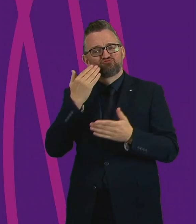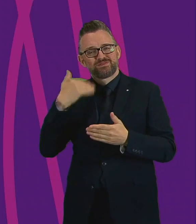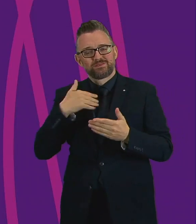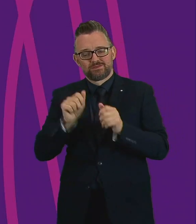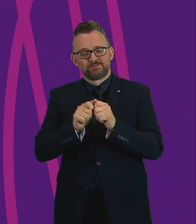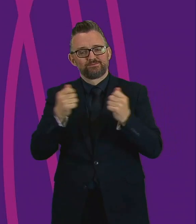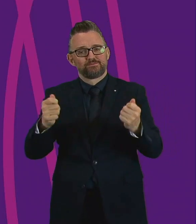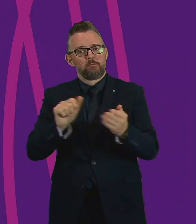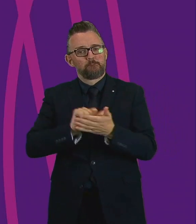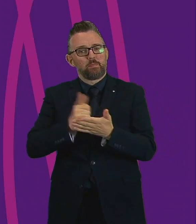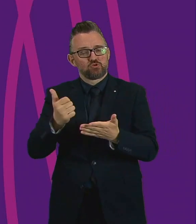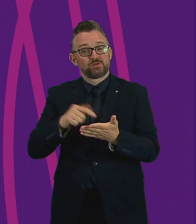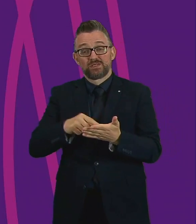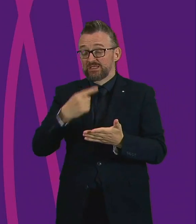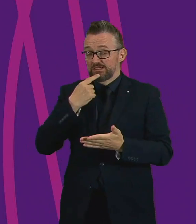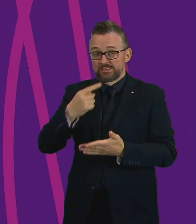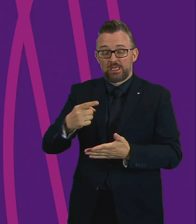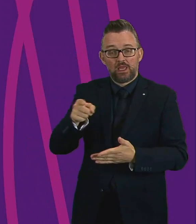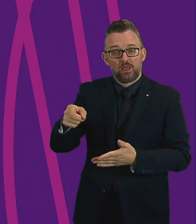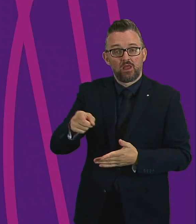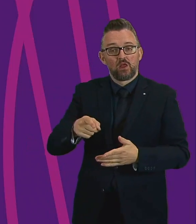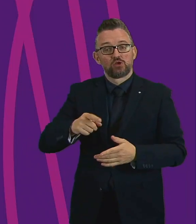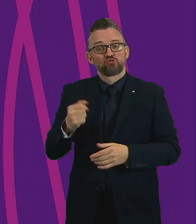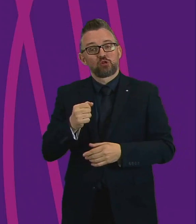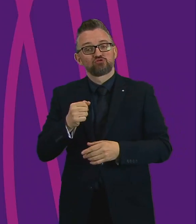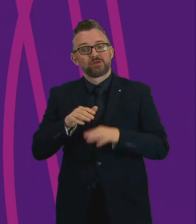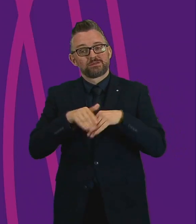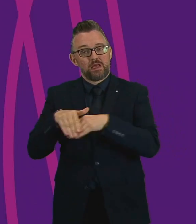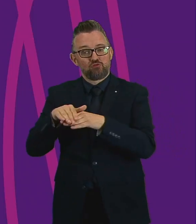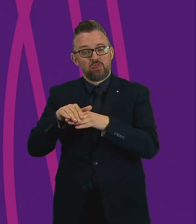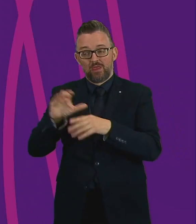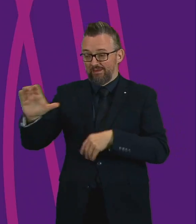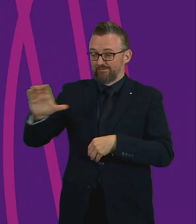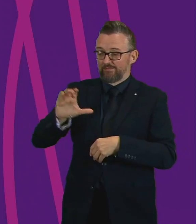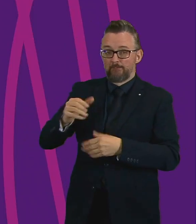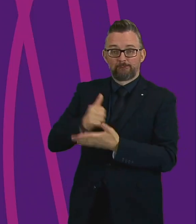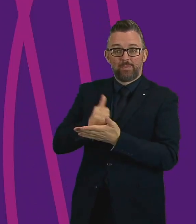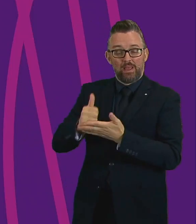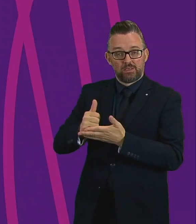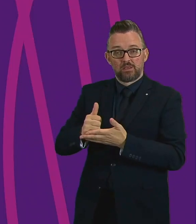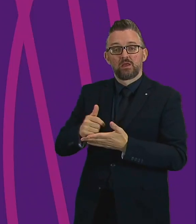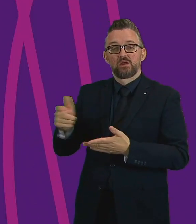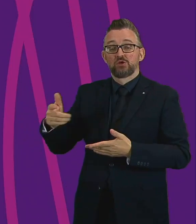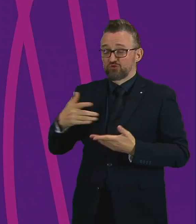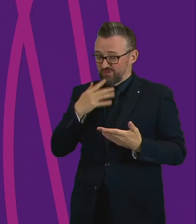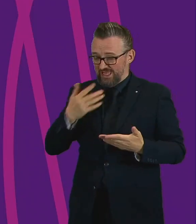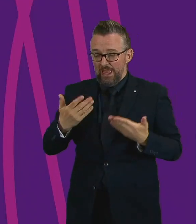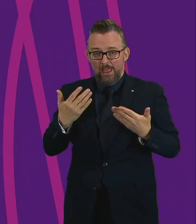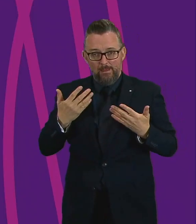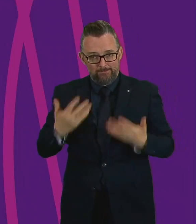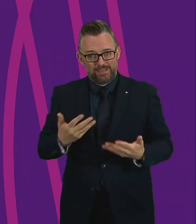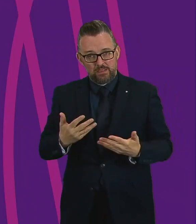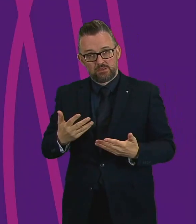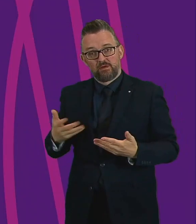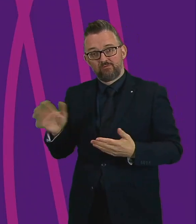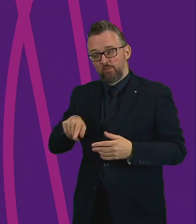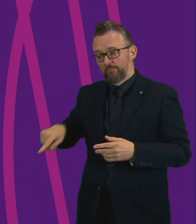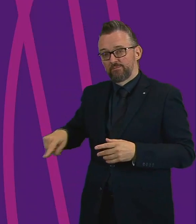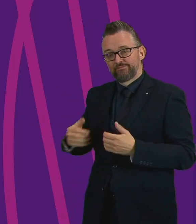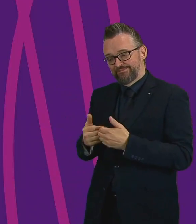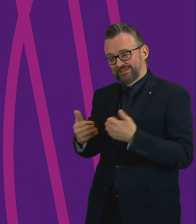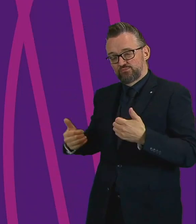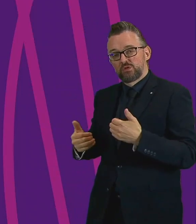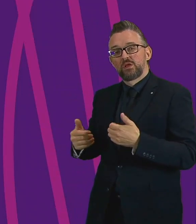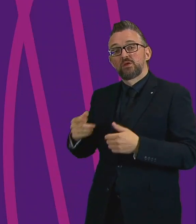forward, calls for the Scottish National Investment Bank to be given immediate dispensation from the UK Treasury to